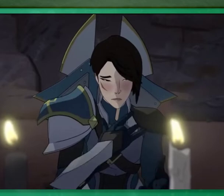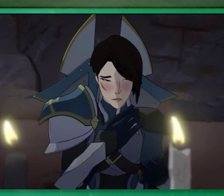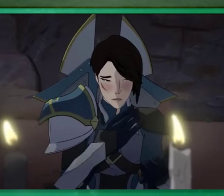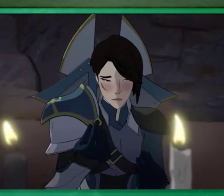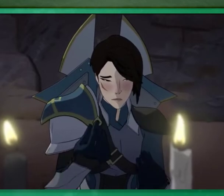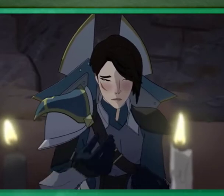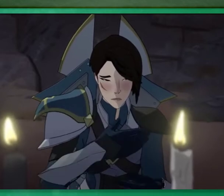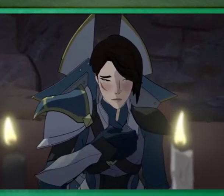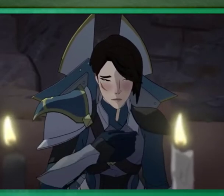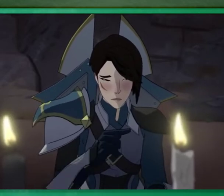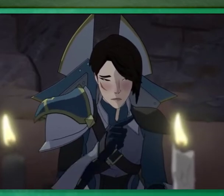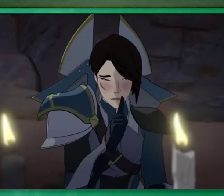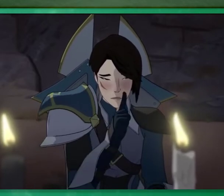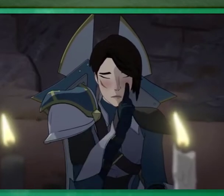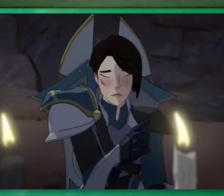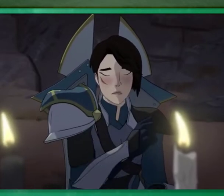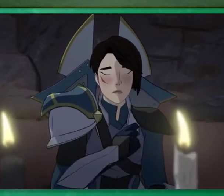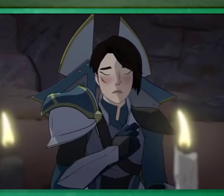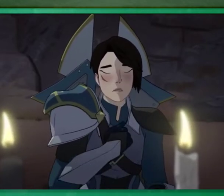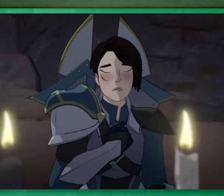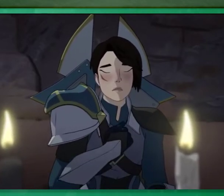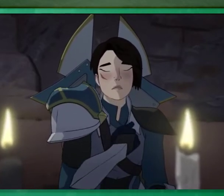Oh, I don't know what that one means.